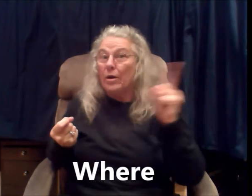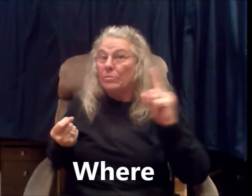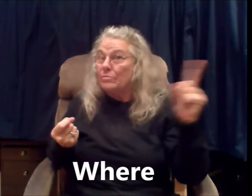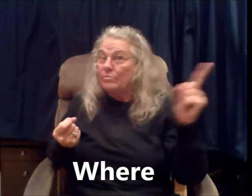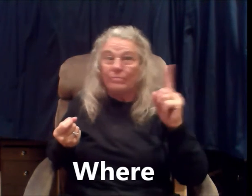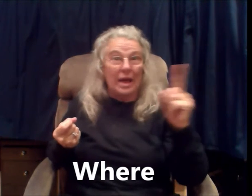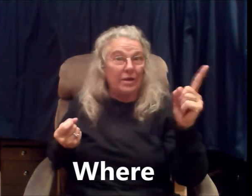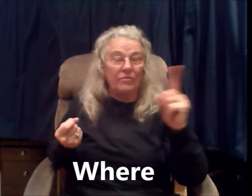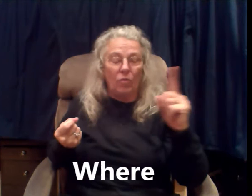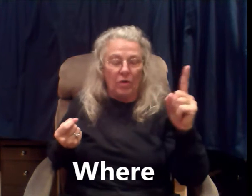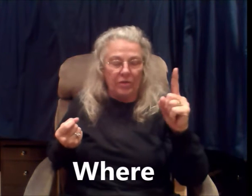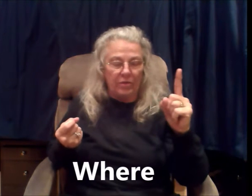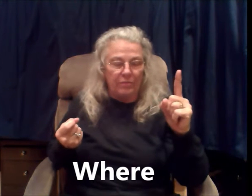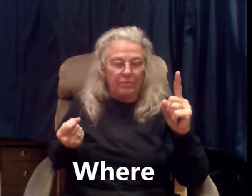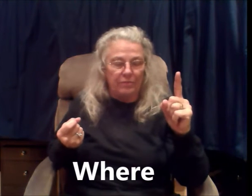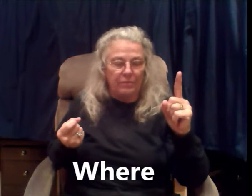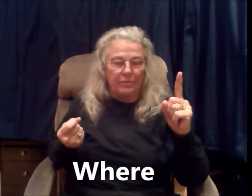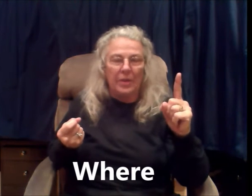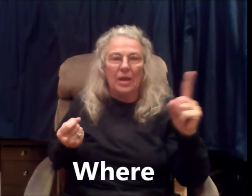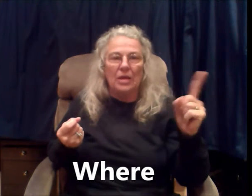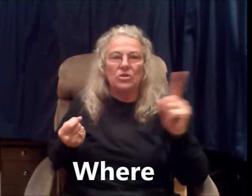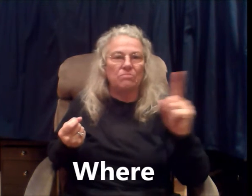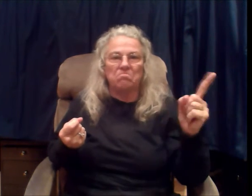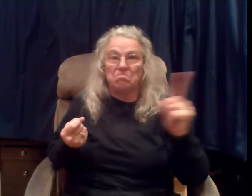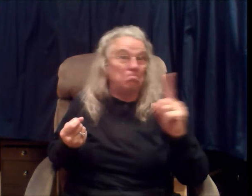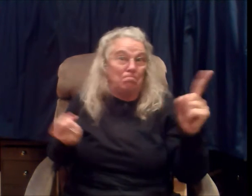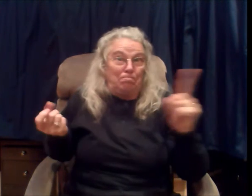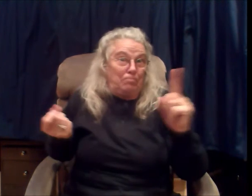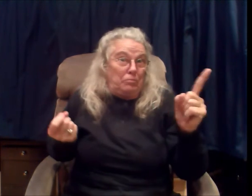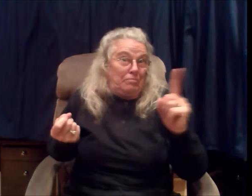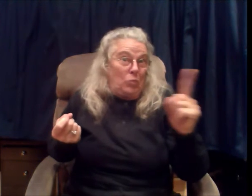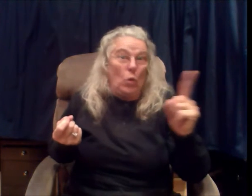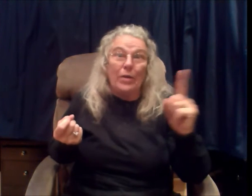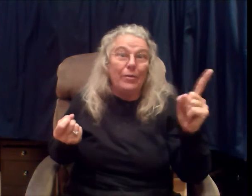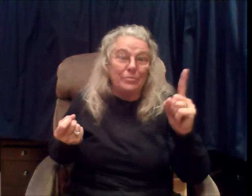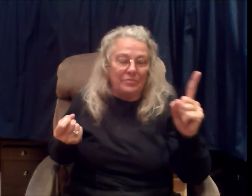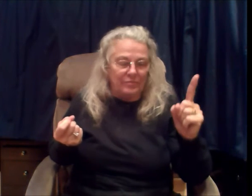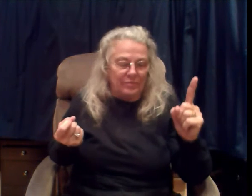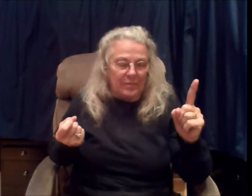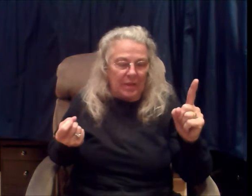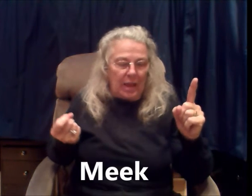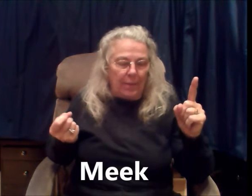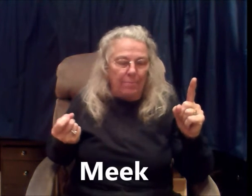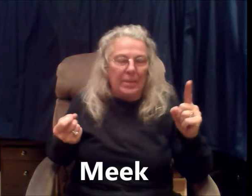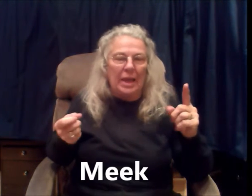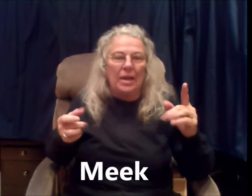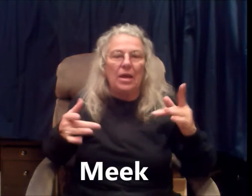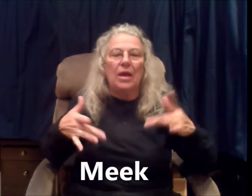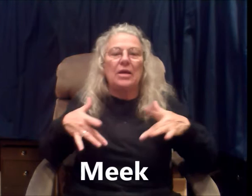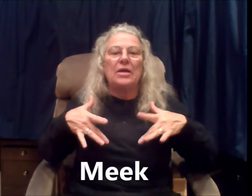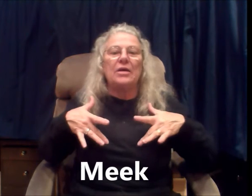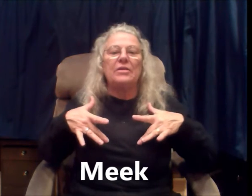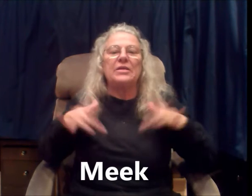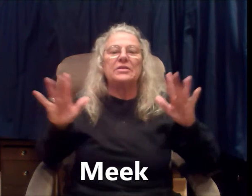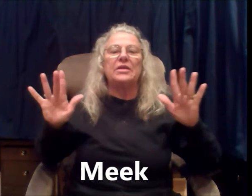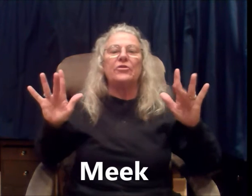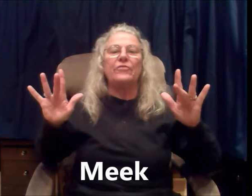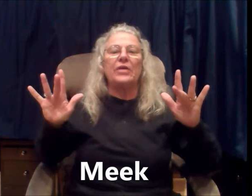Where? Back and forth. Just where? Meek. The center